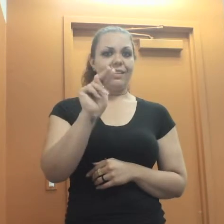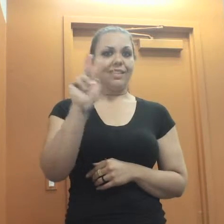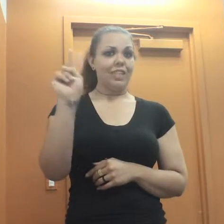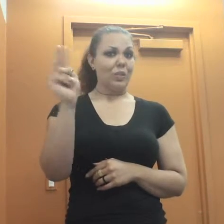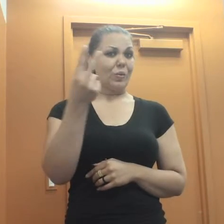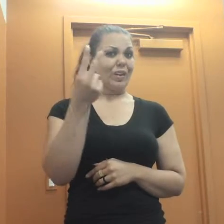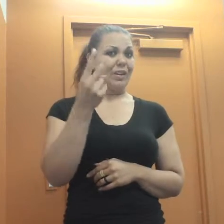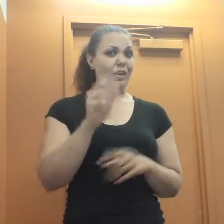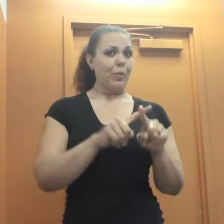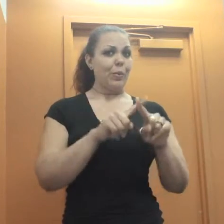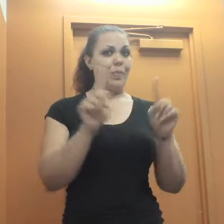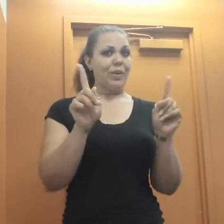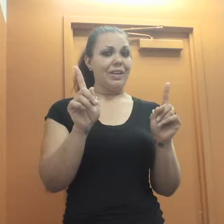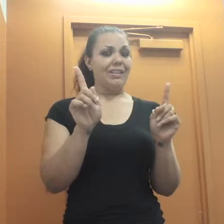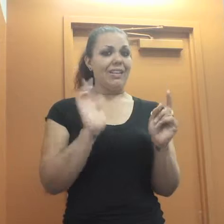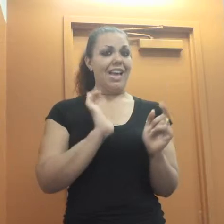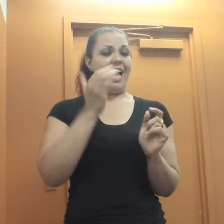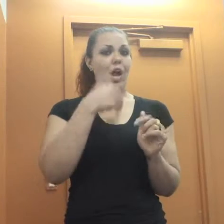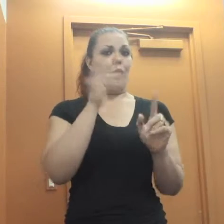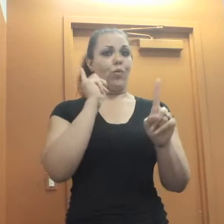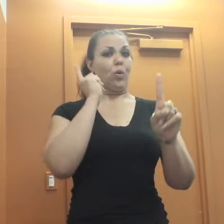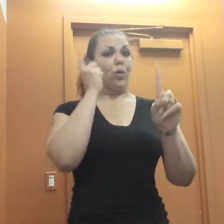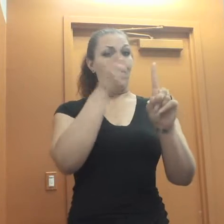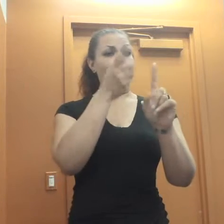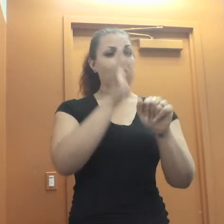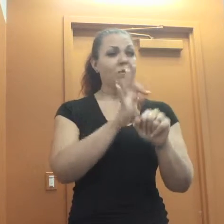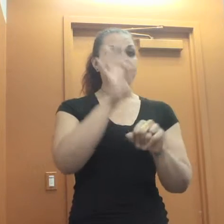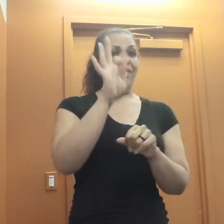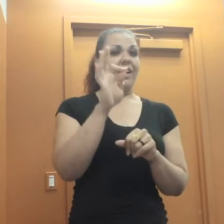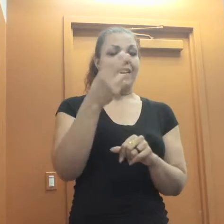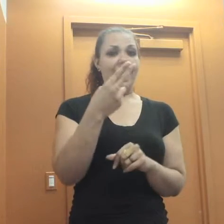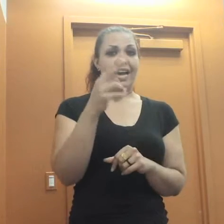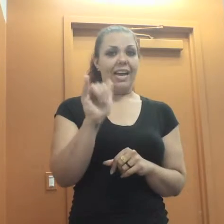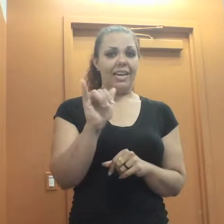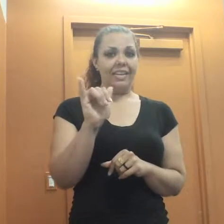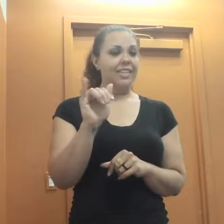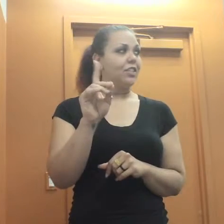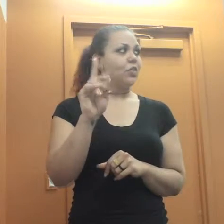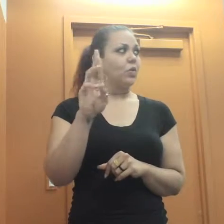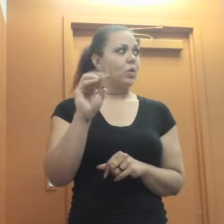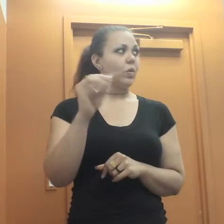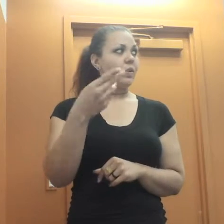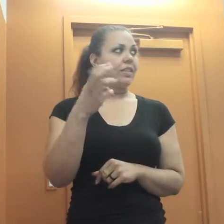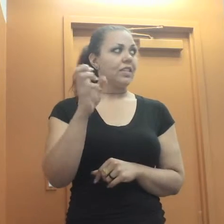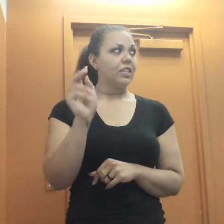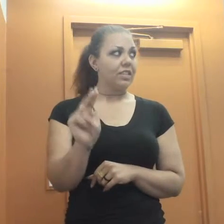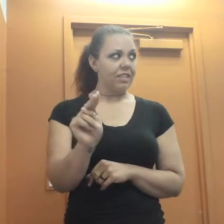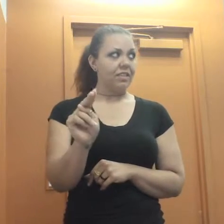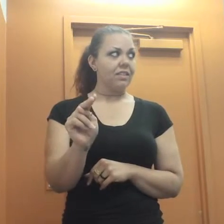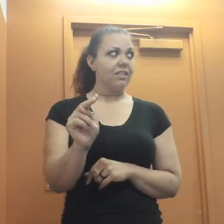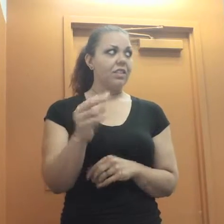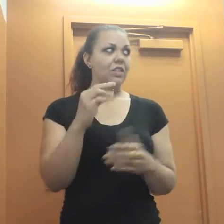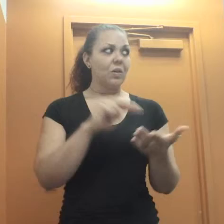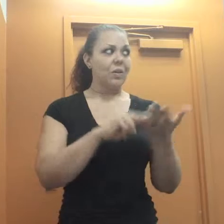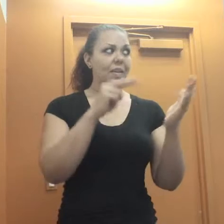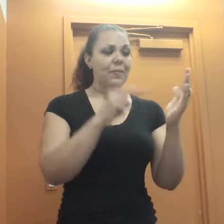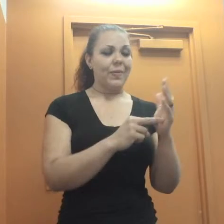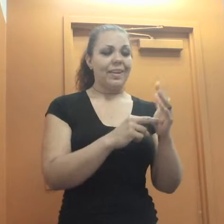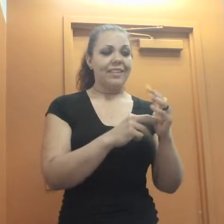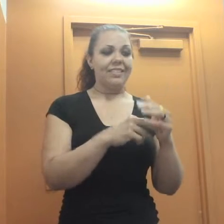the concentration of hydrogen, and that would be equal to the square root of 0.178. So you need to know how to take